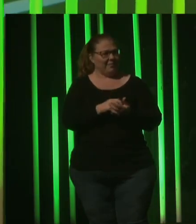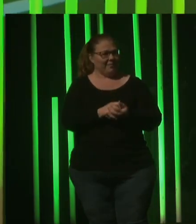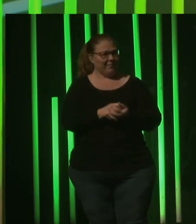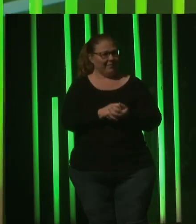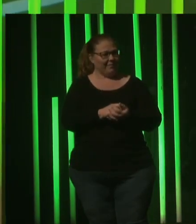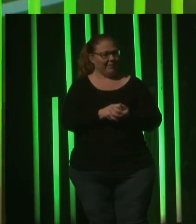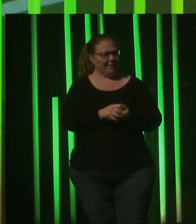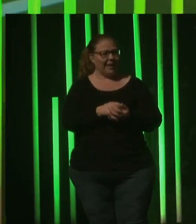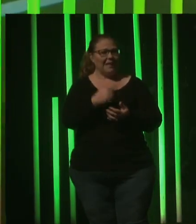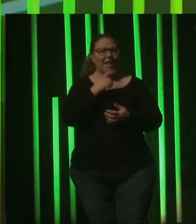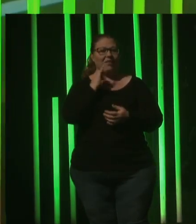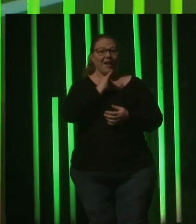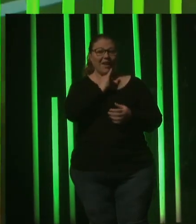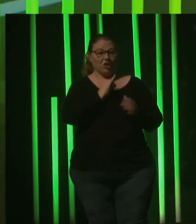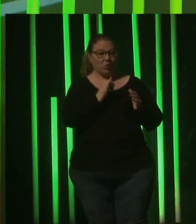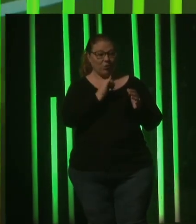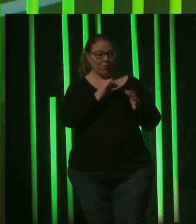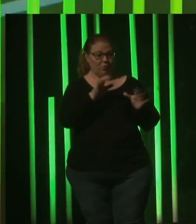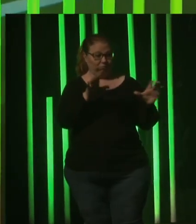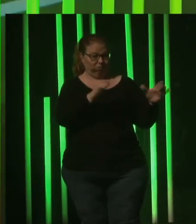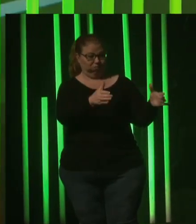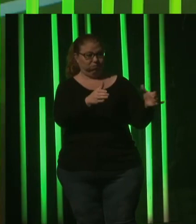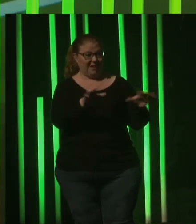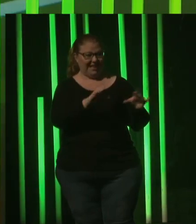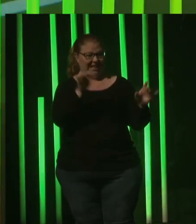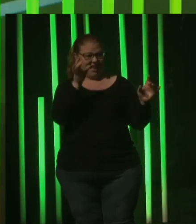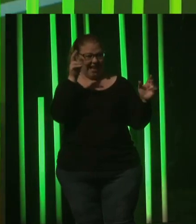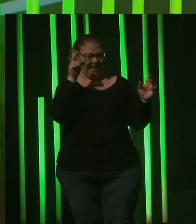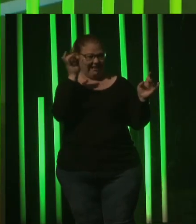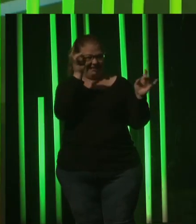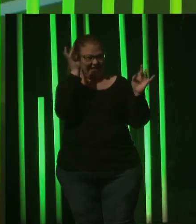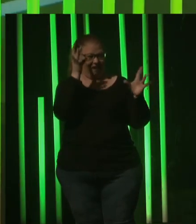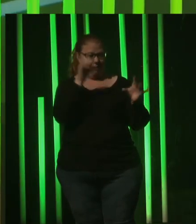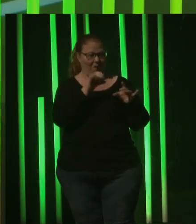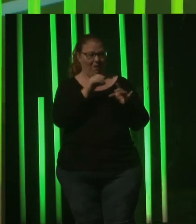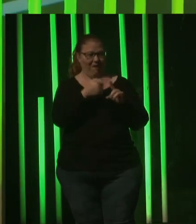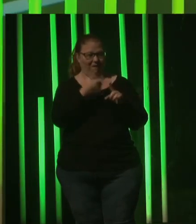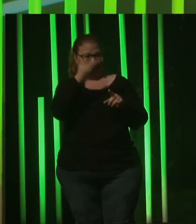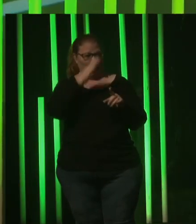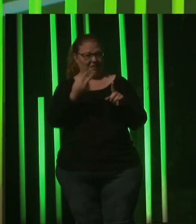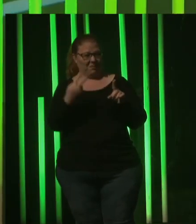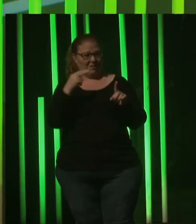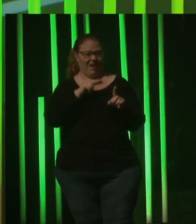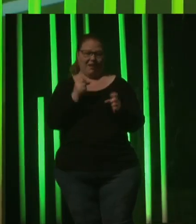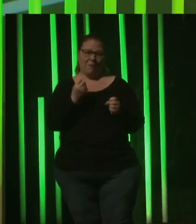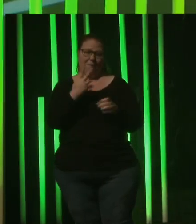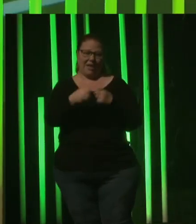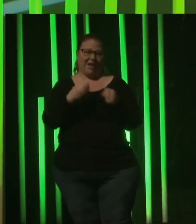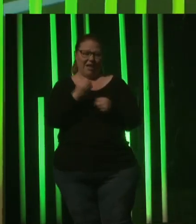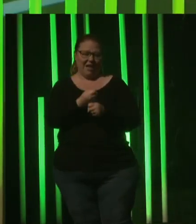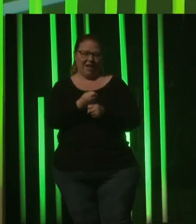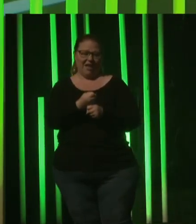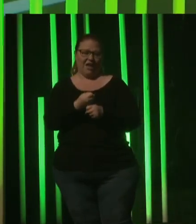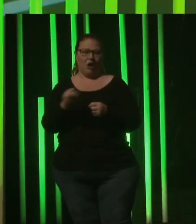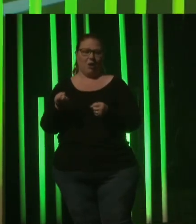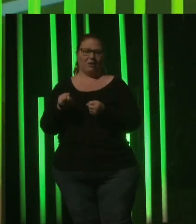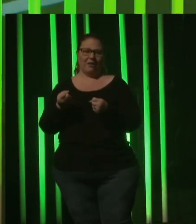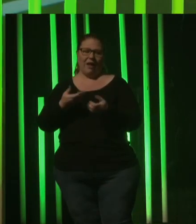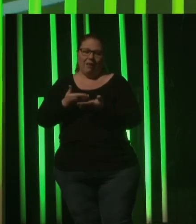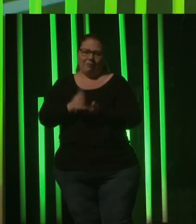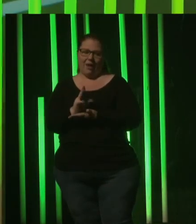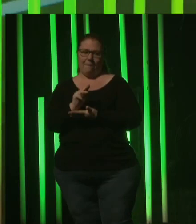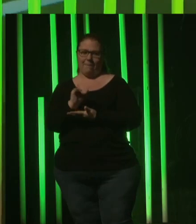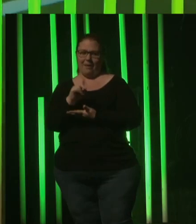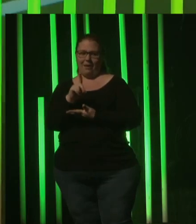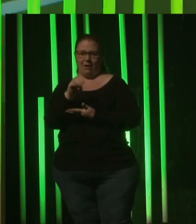the Israelites did evil in the eyes of the Lord, and for 7 years he gave them into the hands of the Midianites. Because the